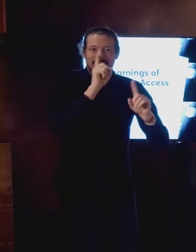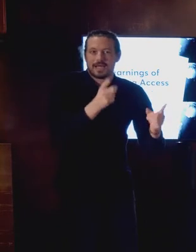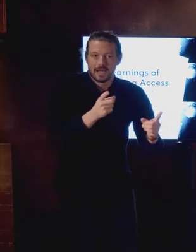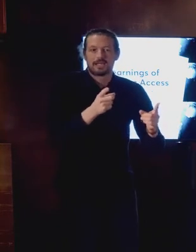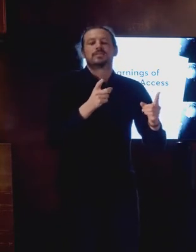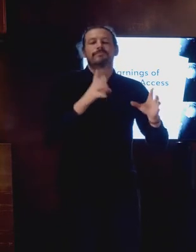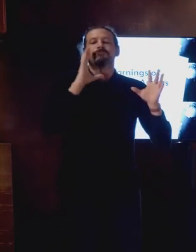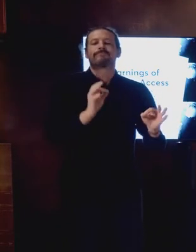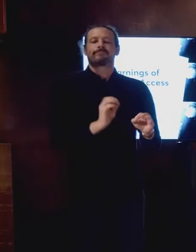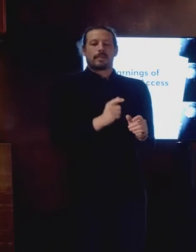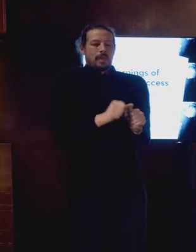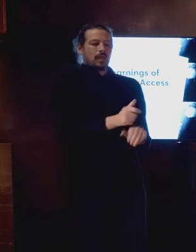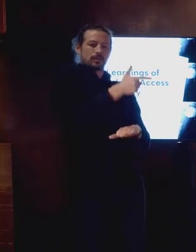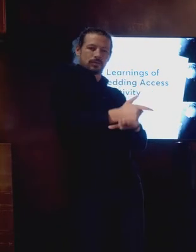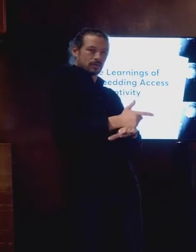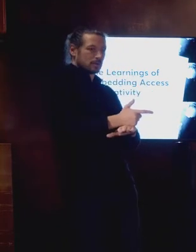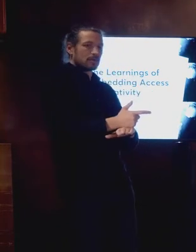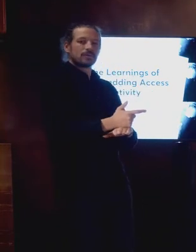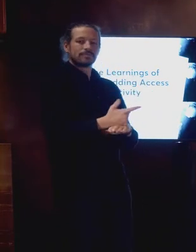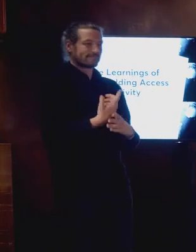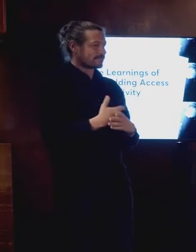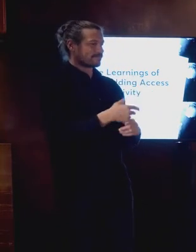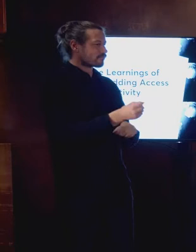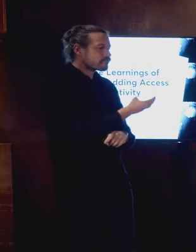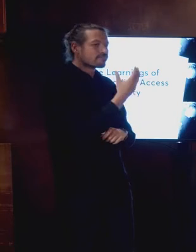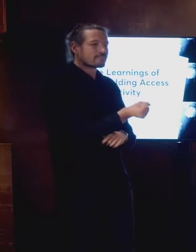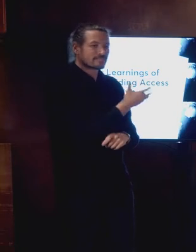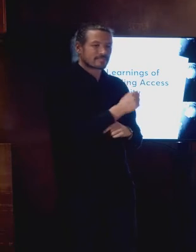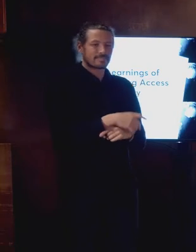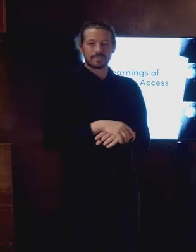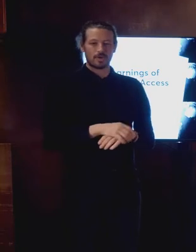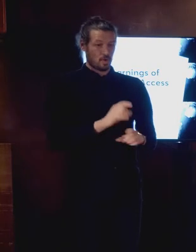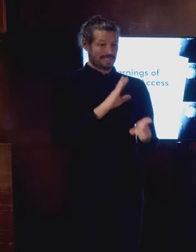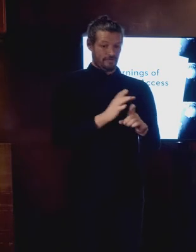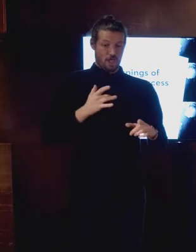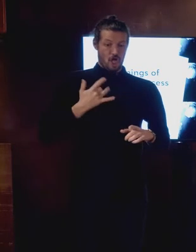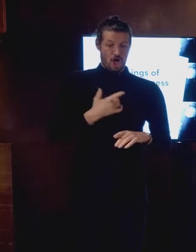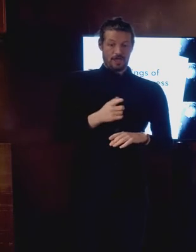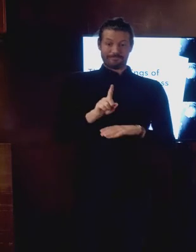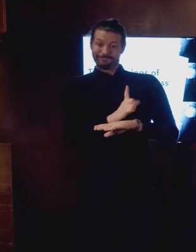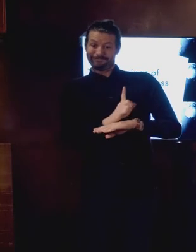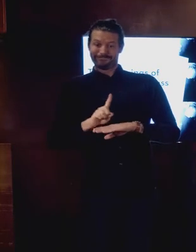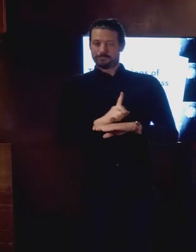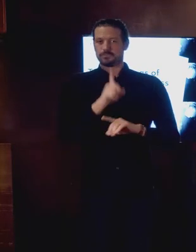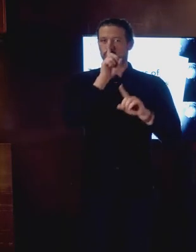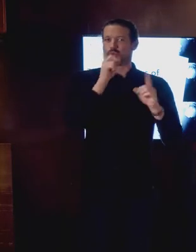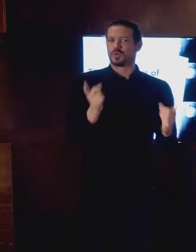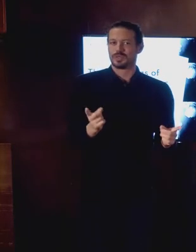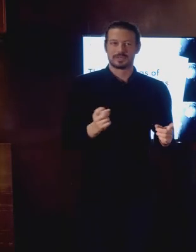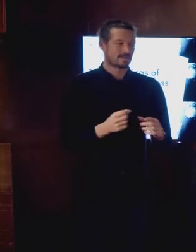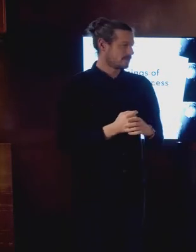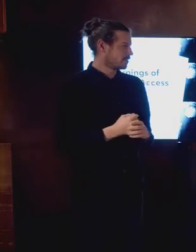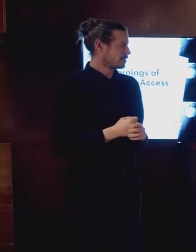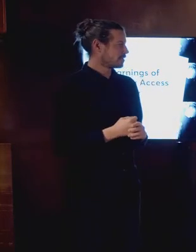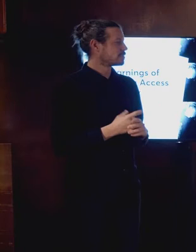her instead. Because there was always going to be projections, but maybe she would have been half and half in the projections. Yeah, and but so yeah, we